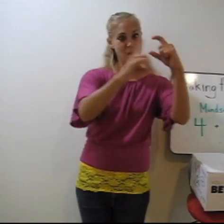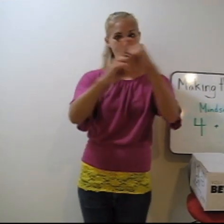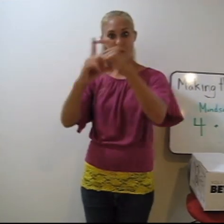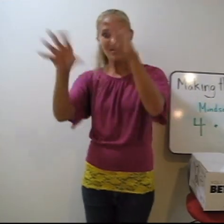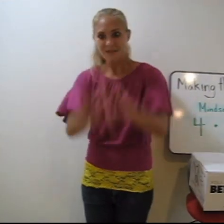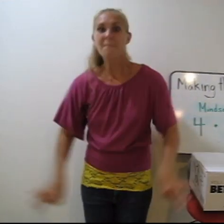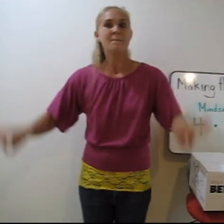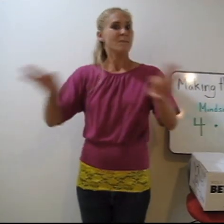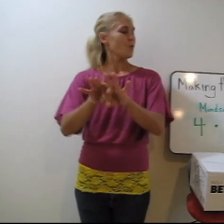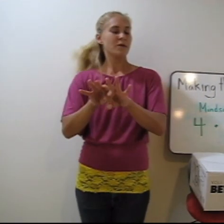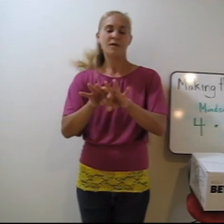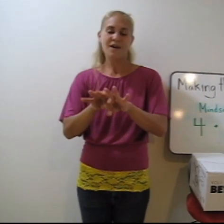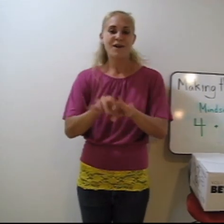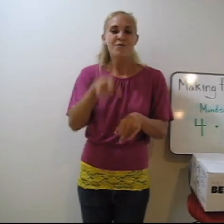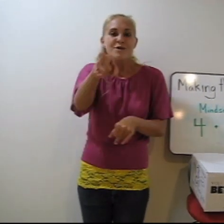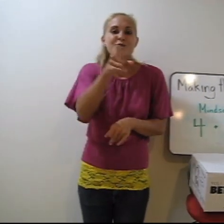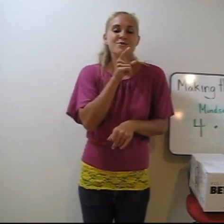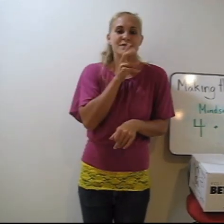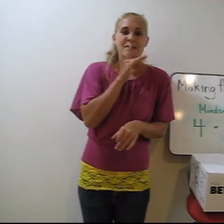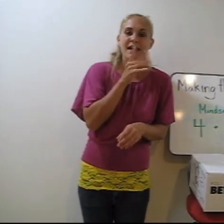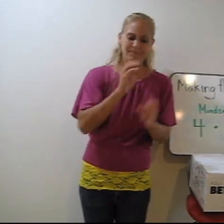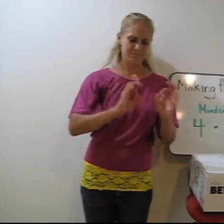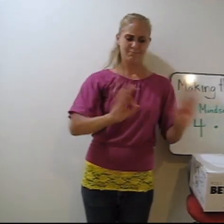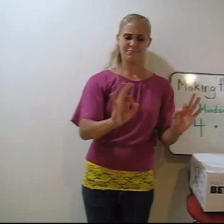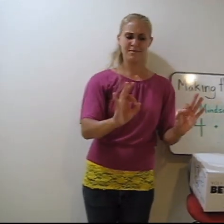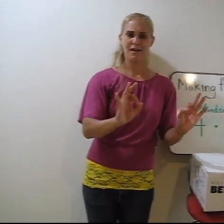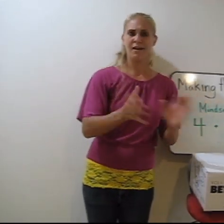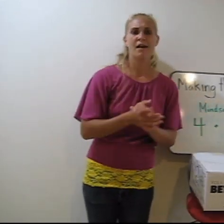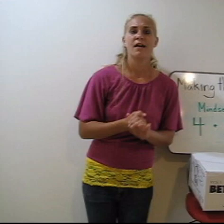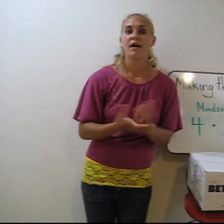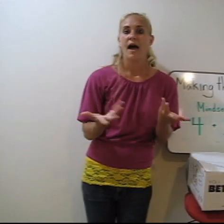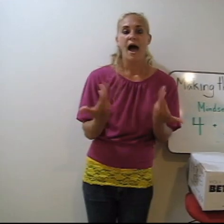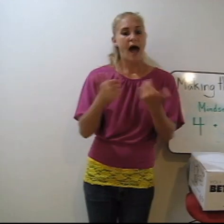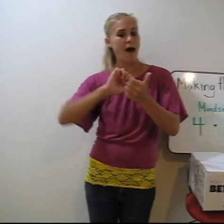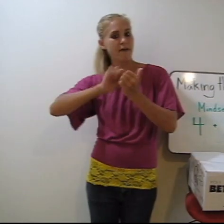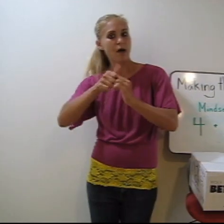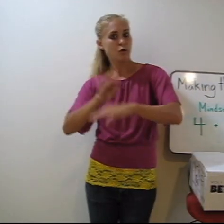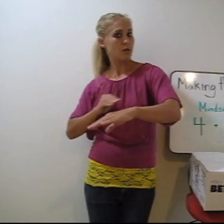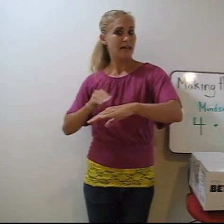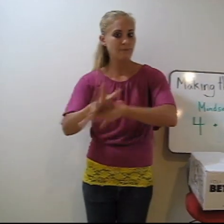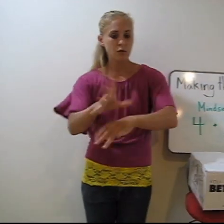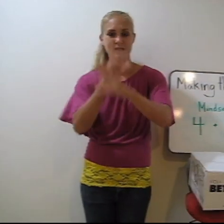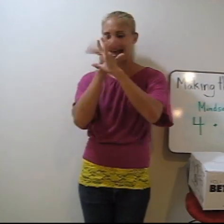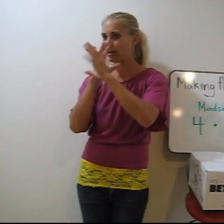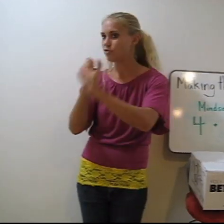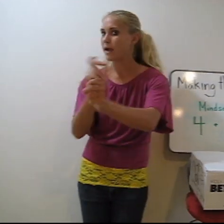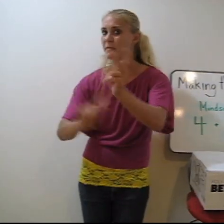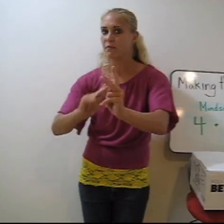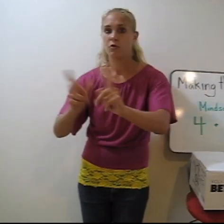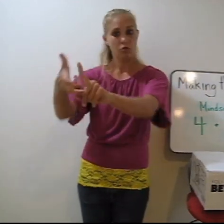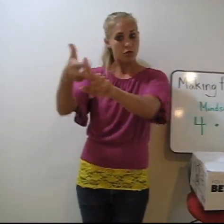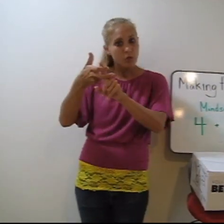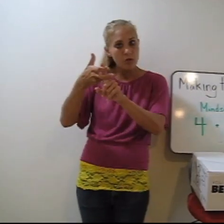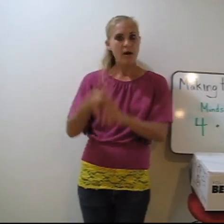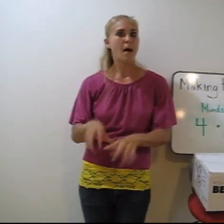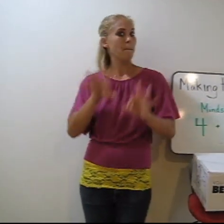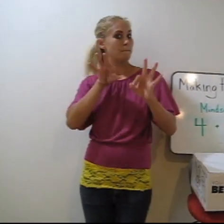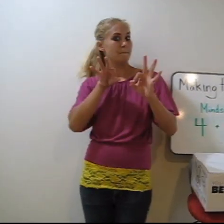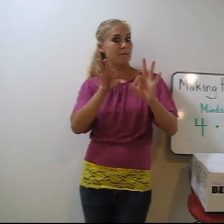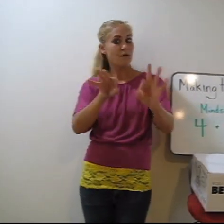you say has very little to do with your ability to influence and attract. Let me give you a perfect example. The greatest